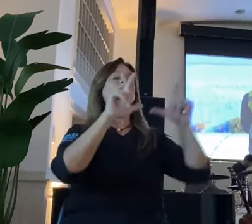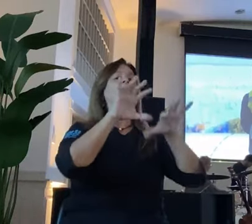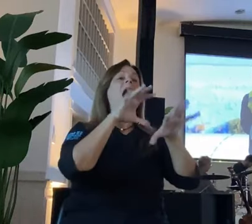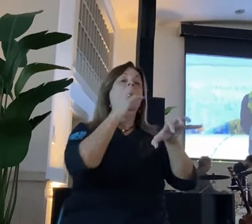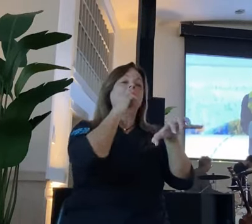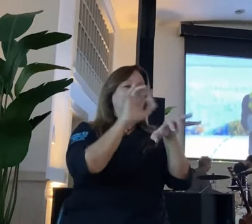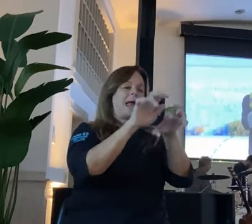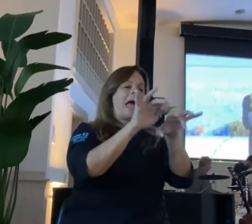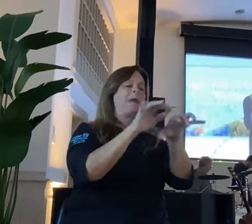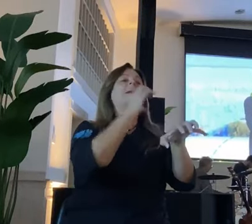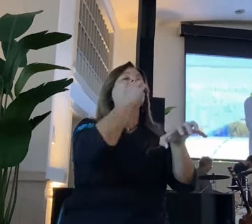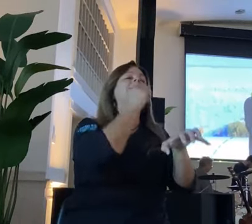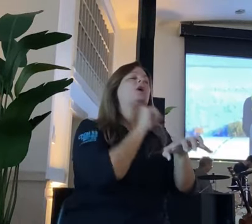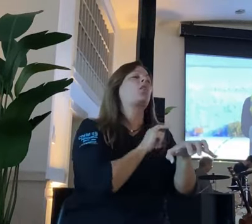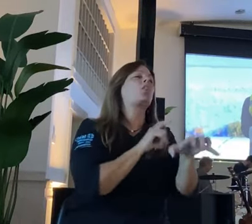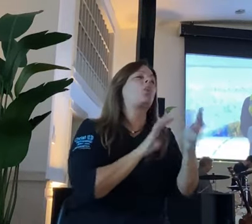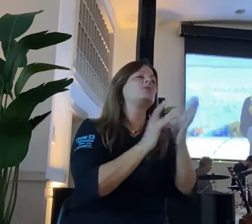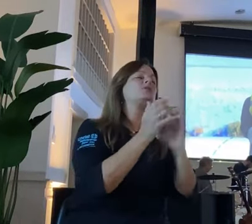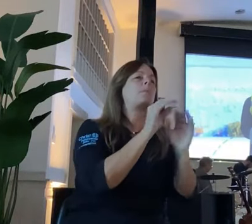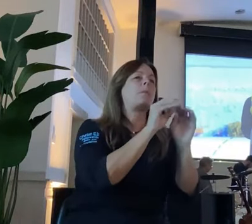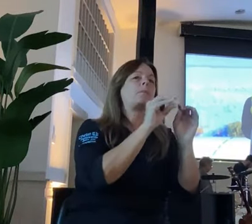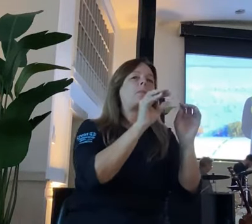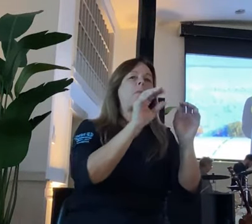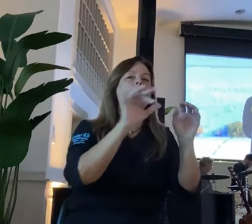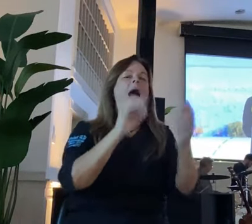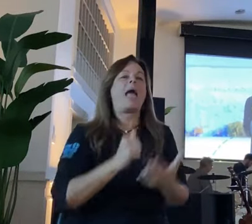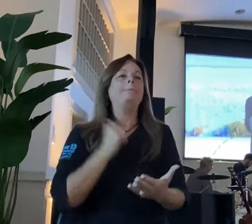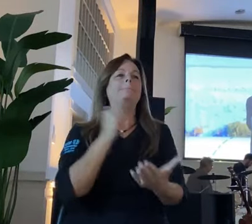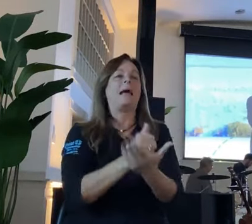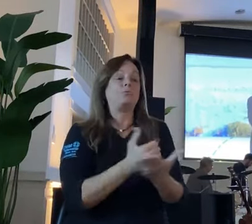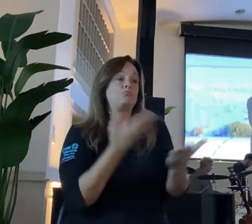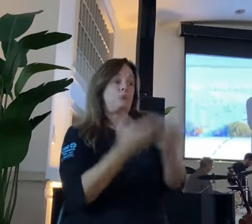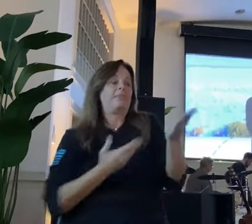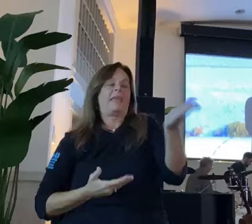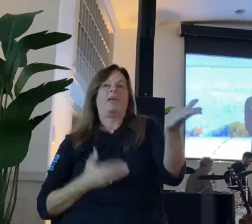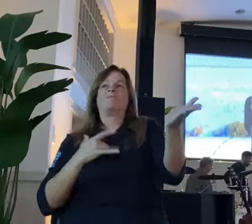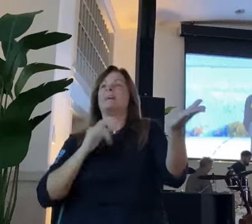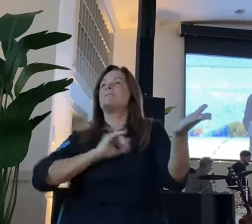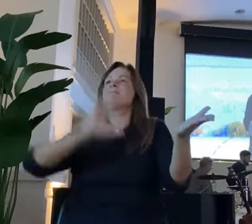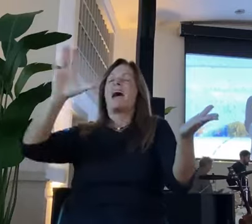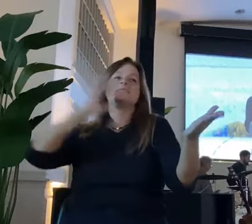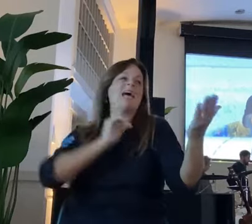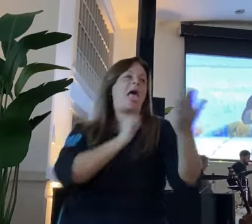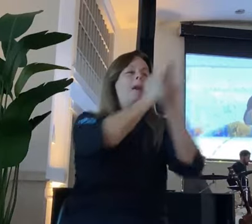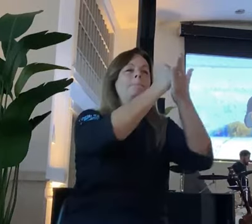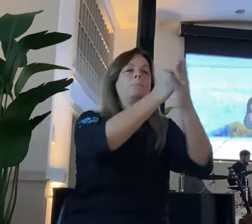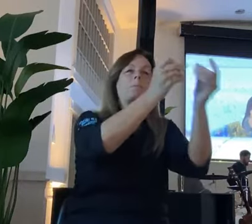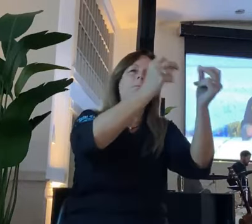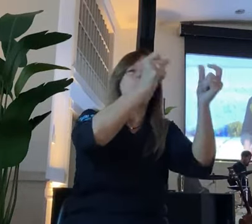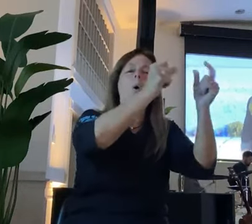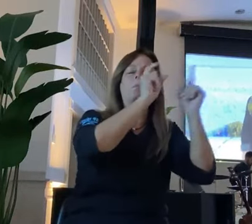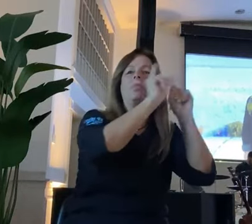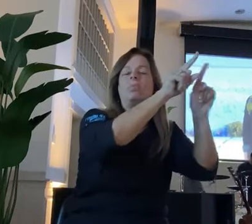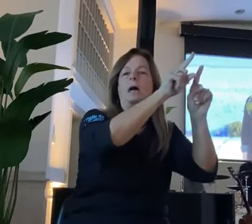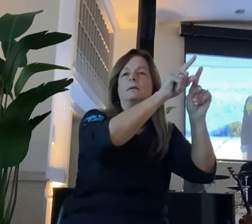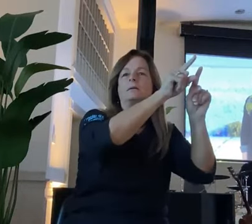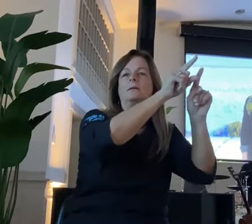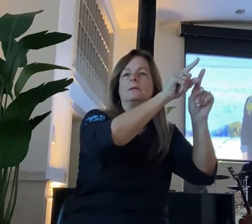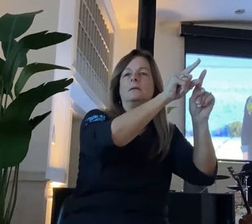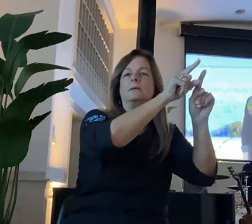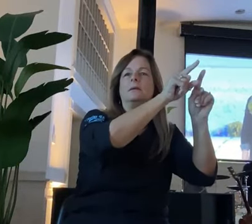live. But the truth is, many of you know some of this and have done some of this, yet you're still bound